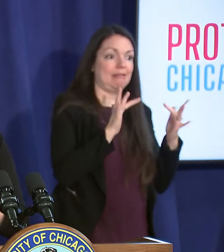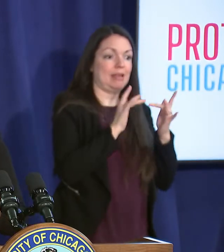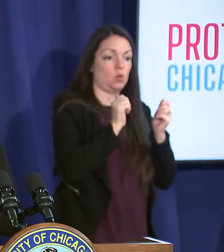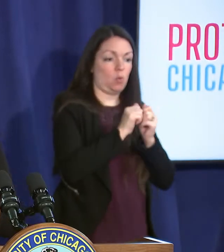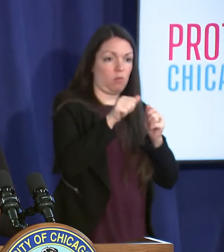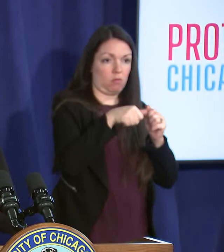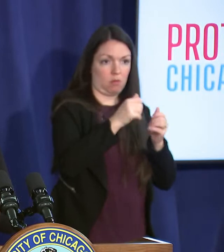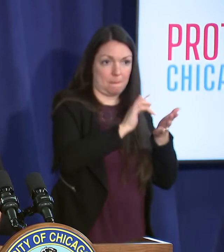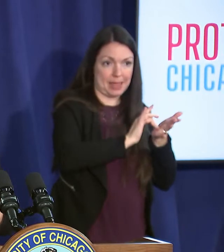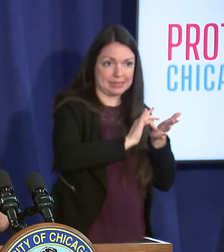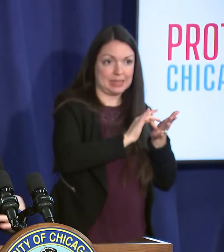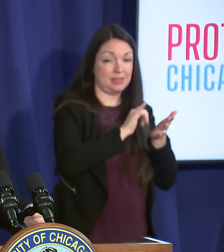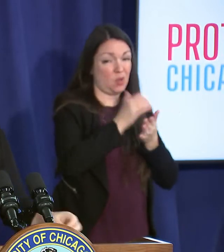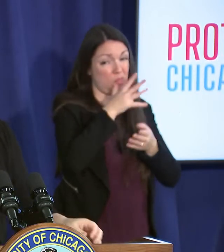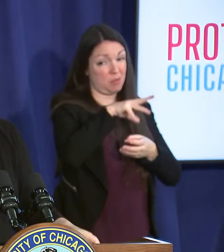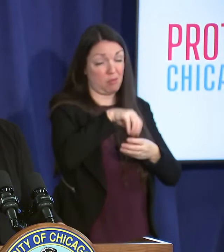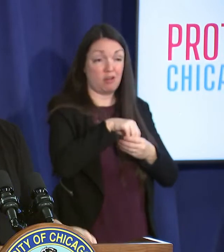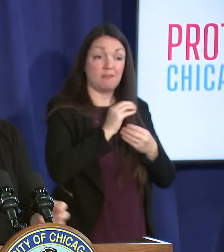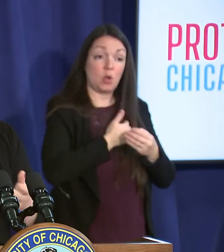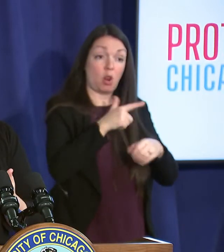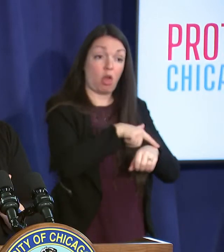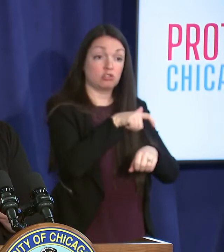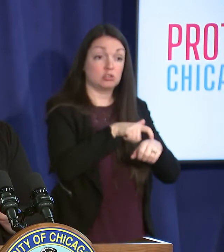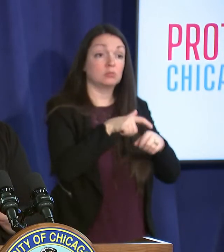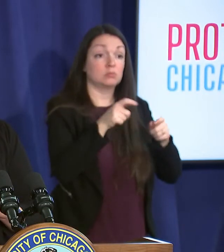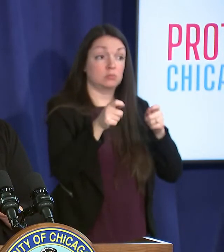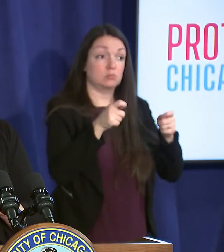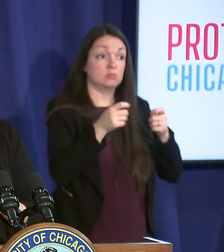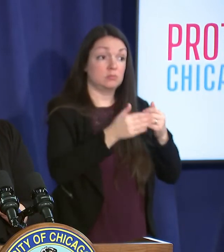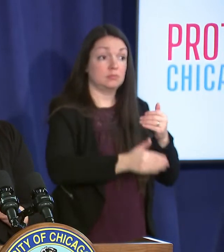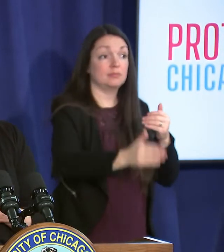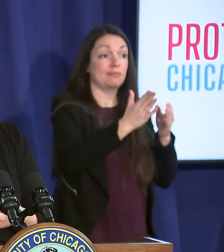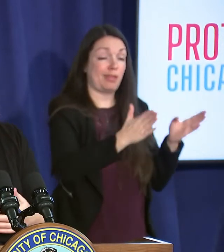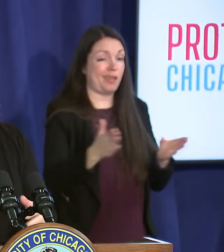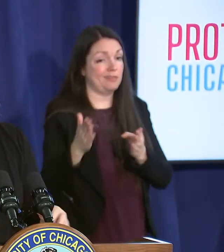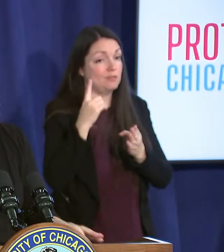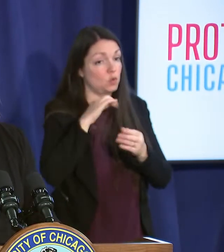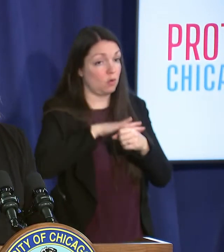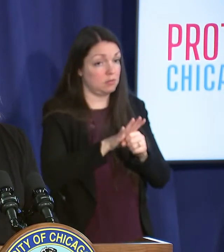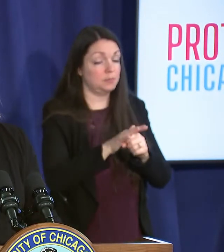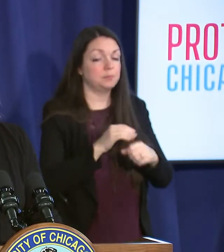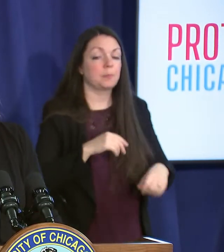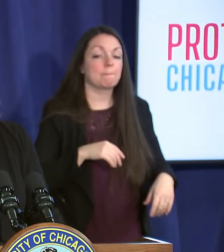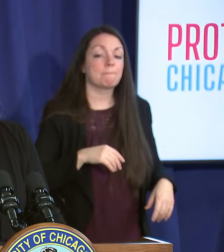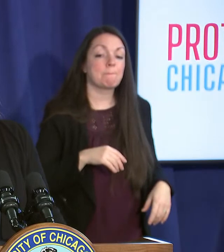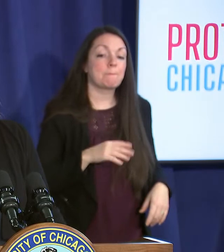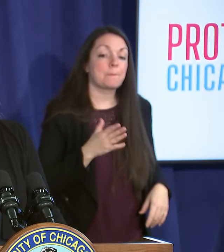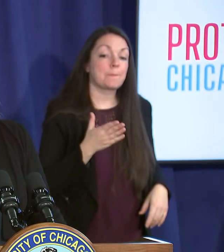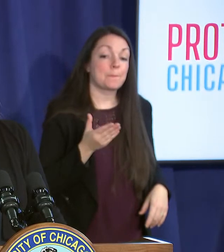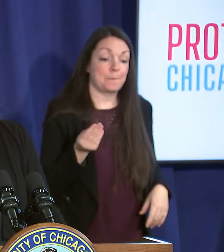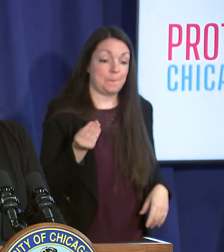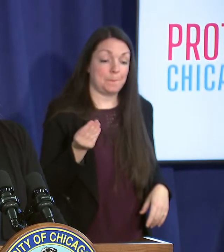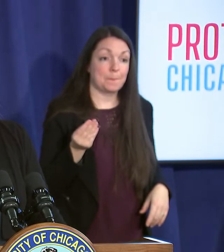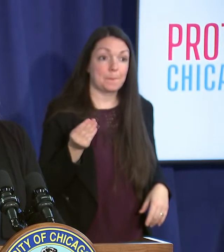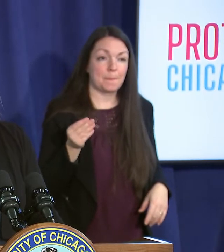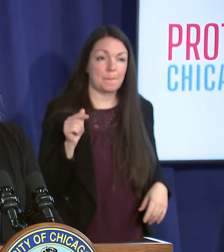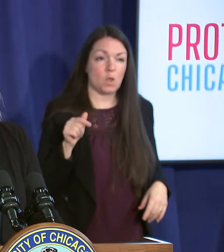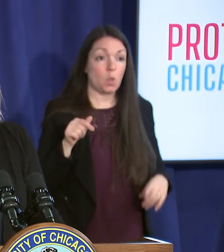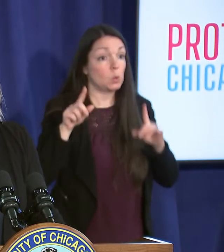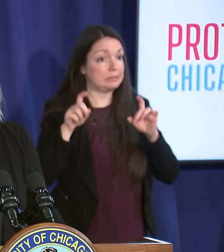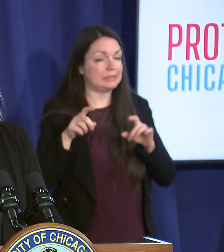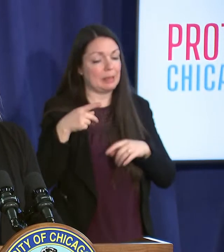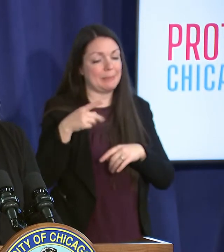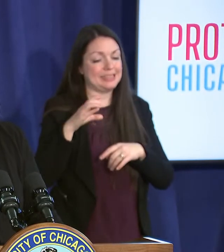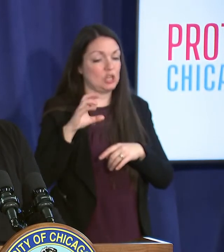because that's going to be part of our long-term plan here for controlling COVID. And they are